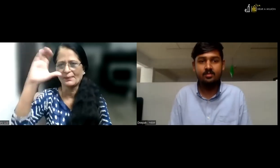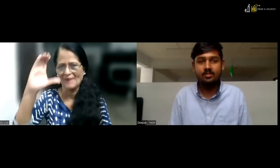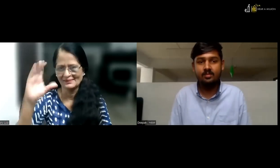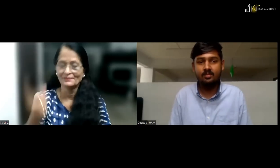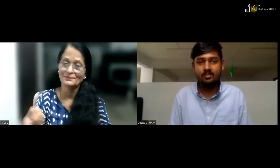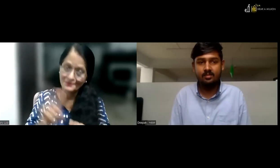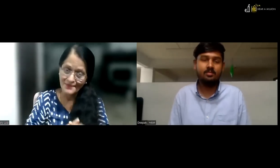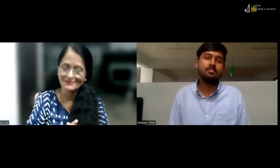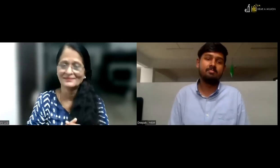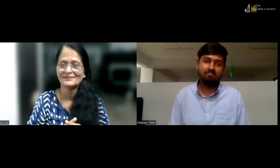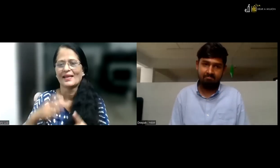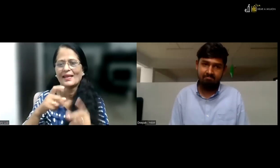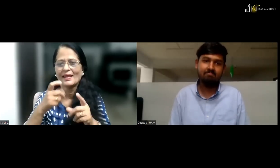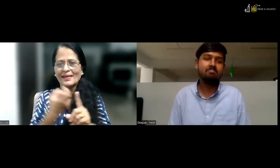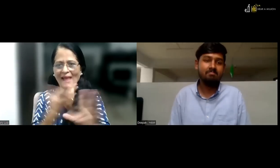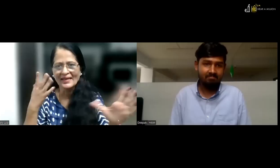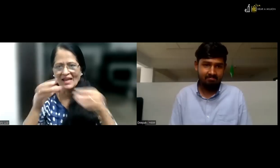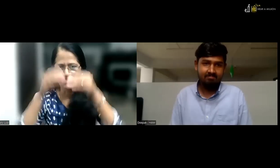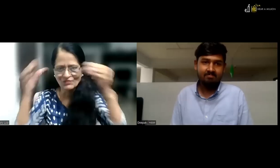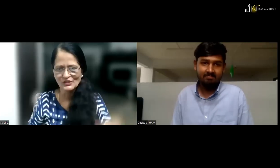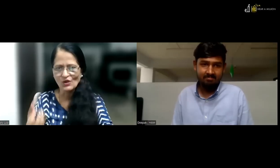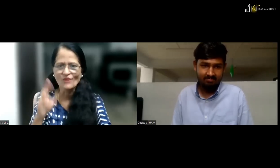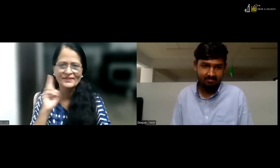I'm from All India Federation of Deaf,